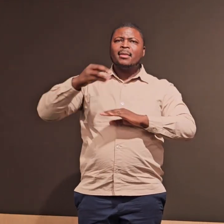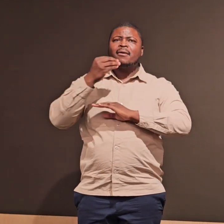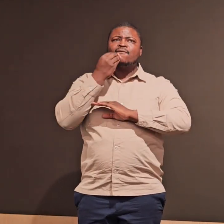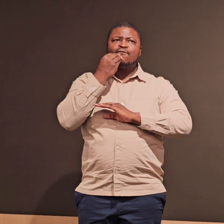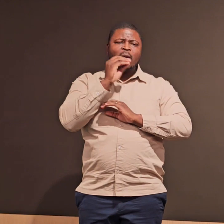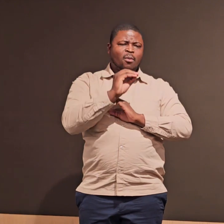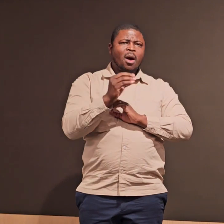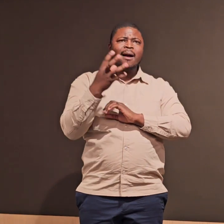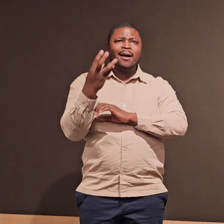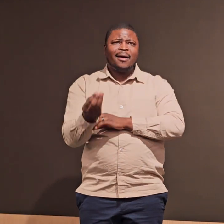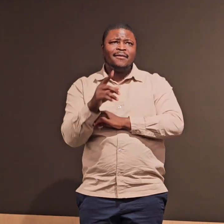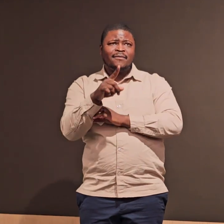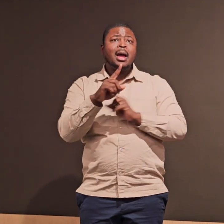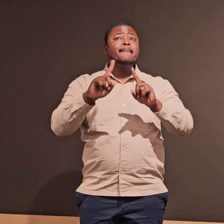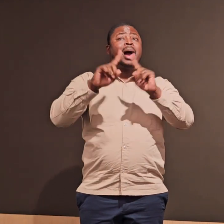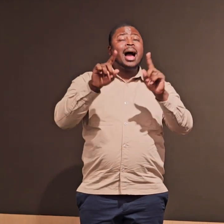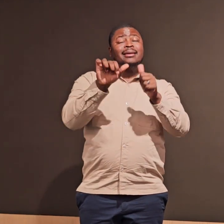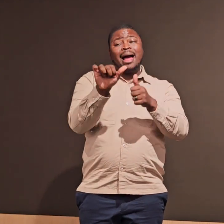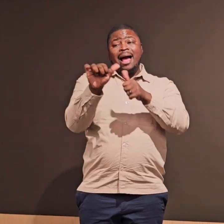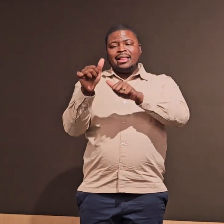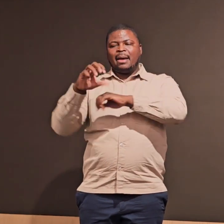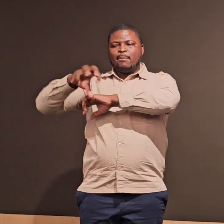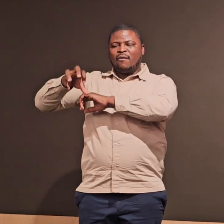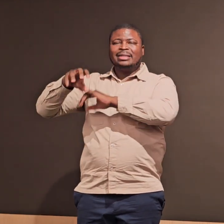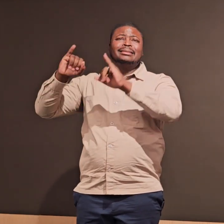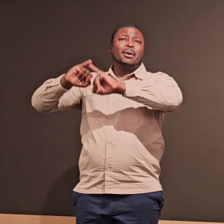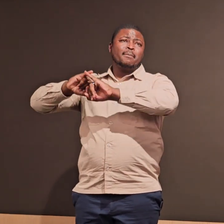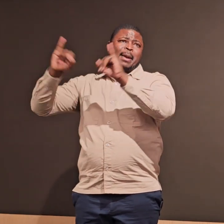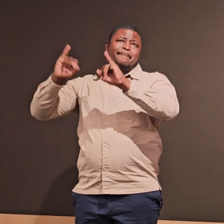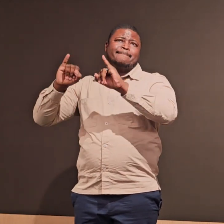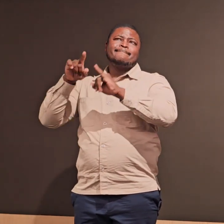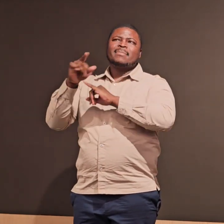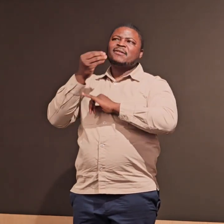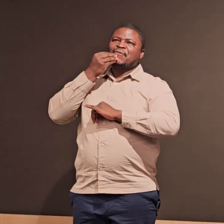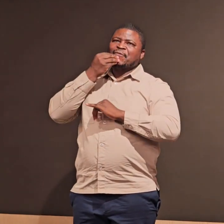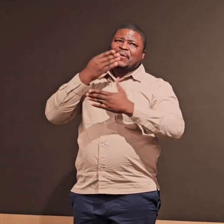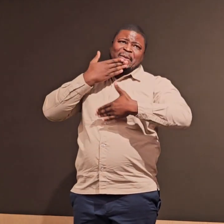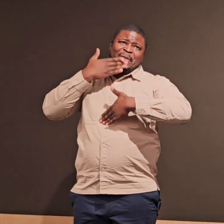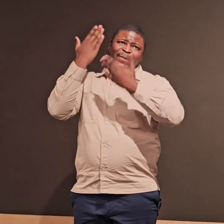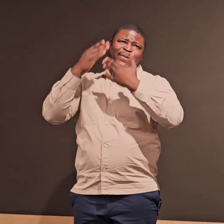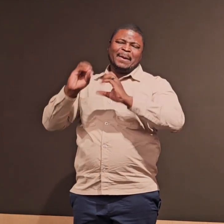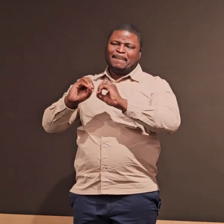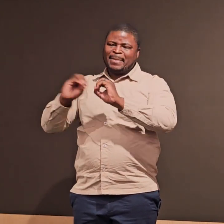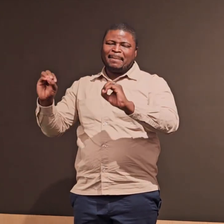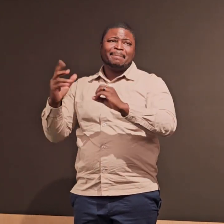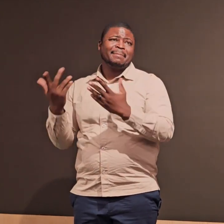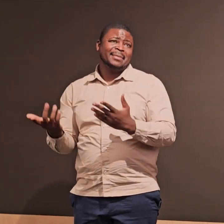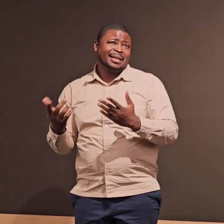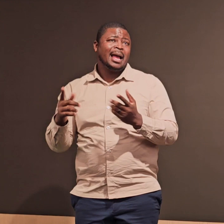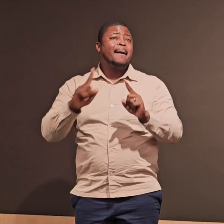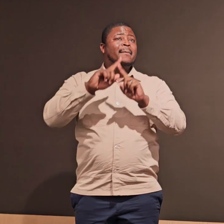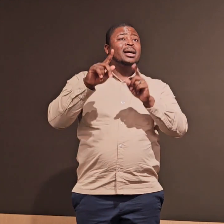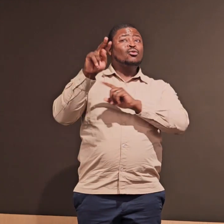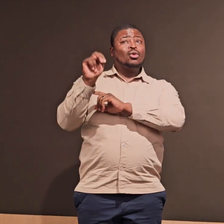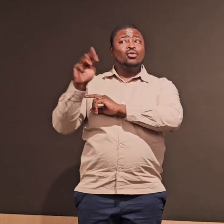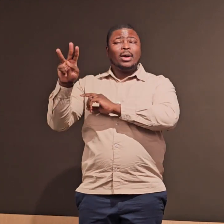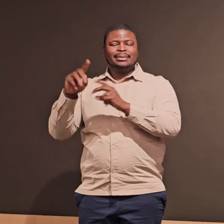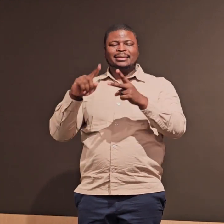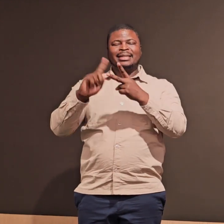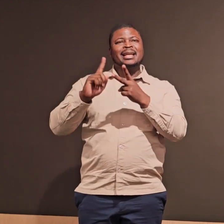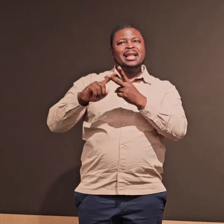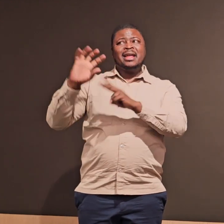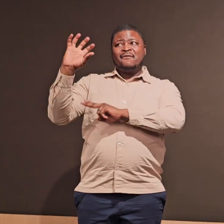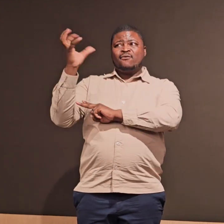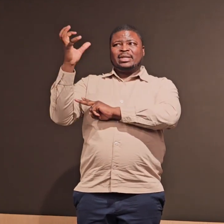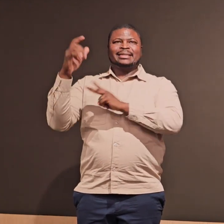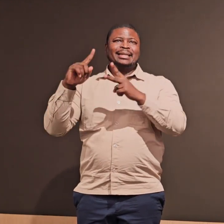is severity in others like Northwest, as I've already said. And again, Northwest and Free State